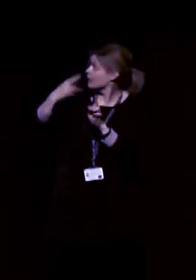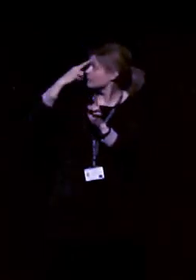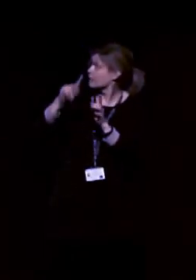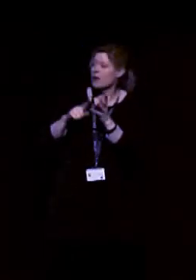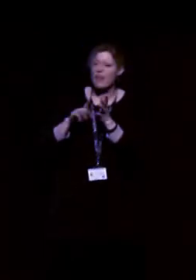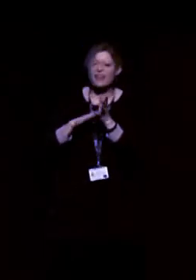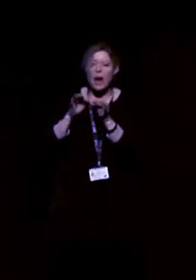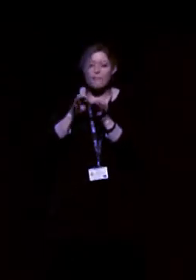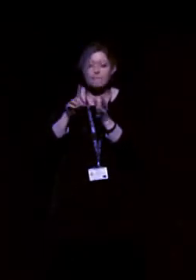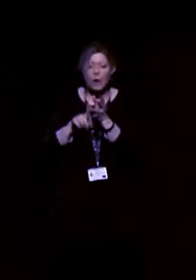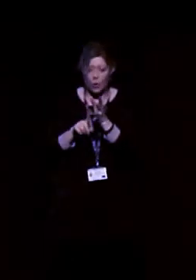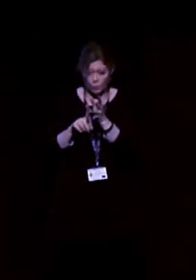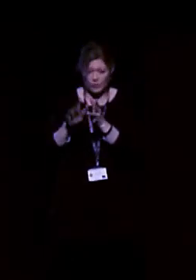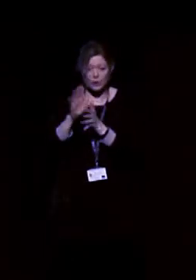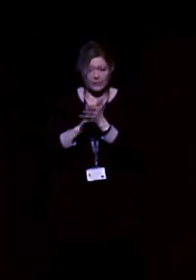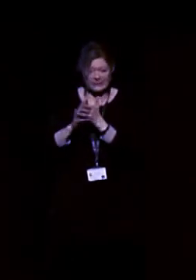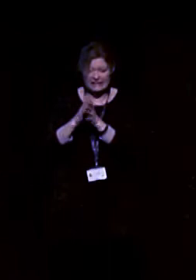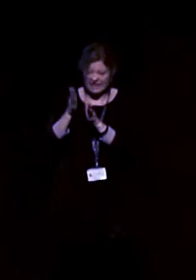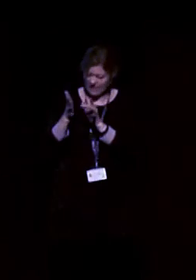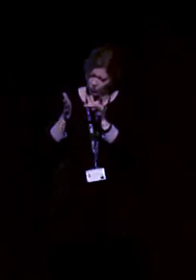which is the center of the eardrum from the reverse side.